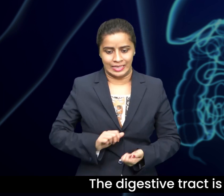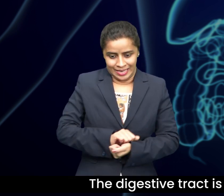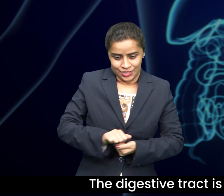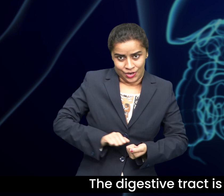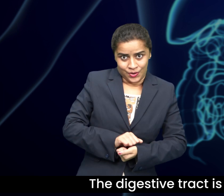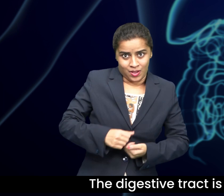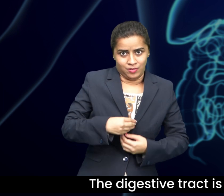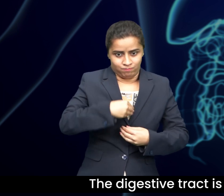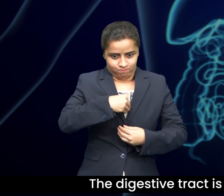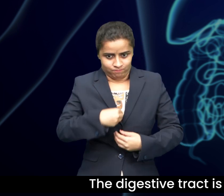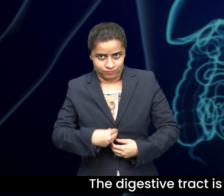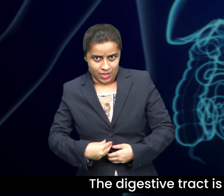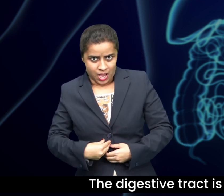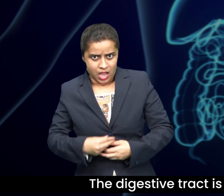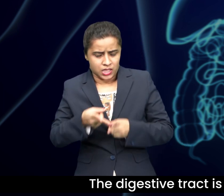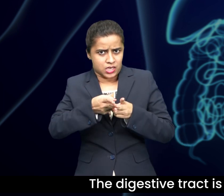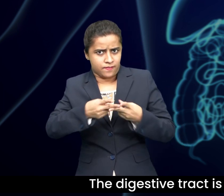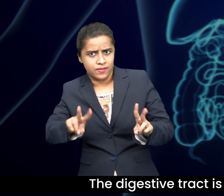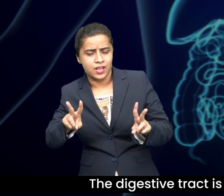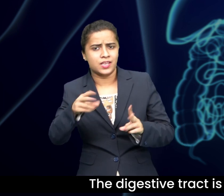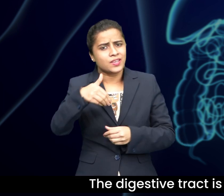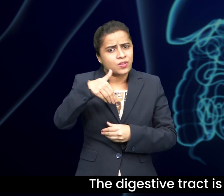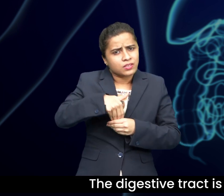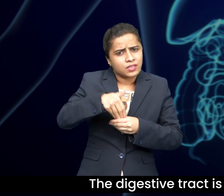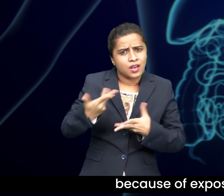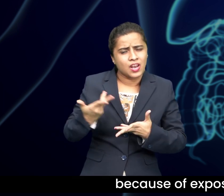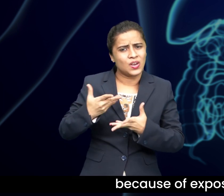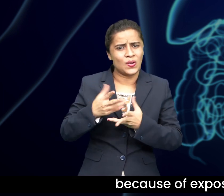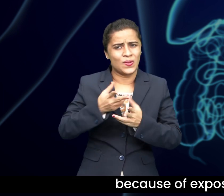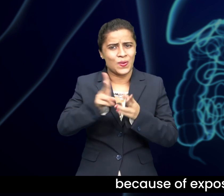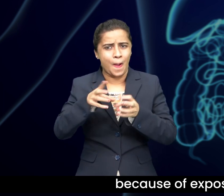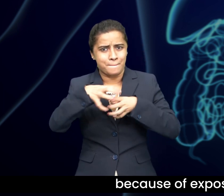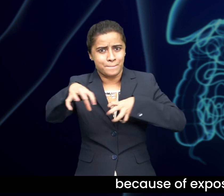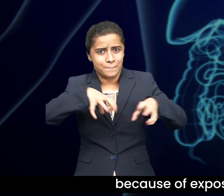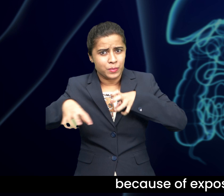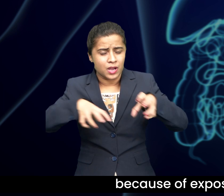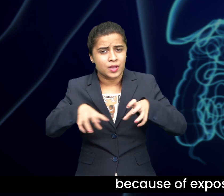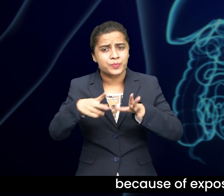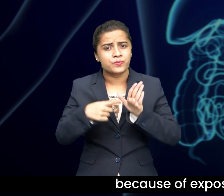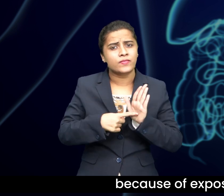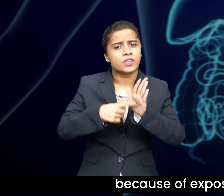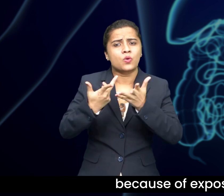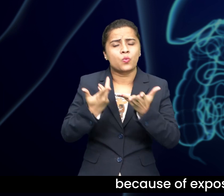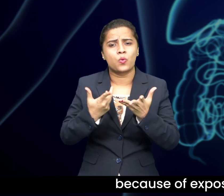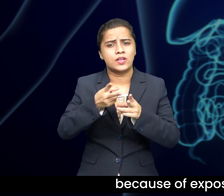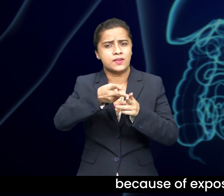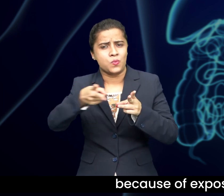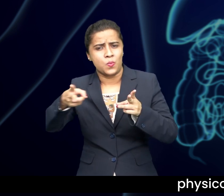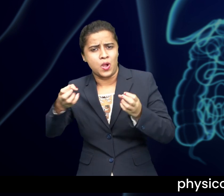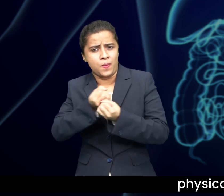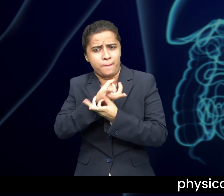The digestive tract is unique among internal organs because of exposure to a variety of